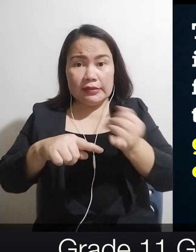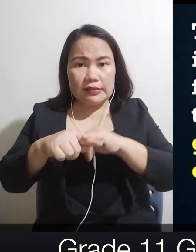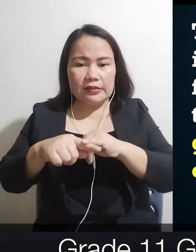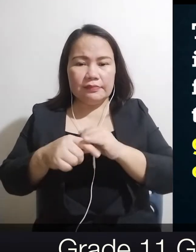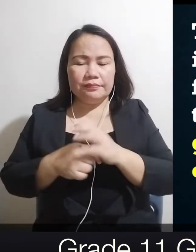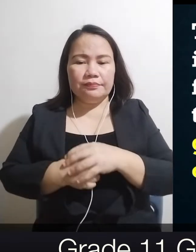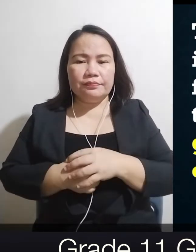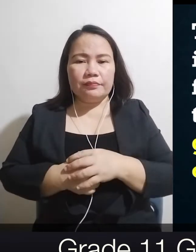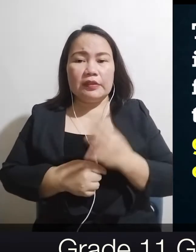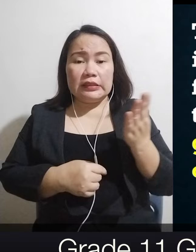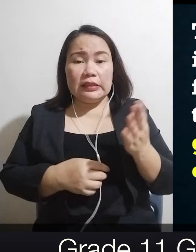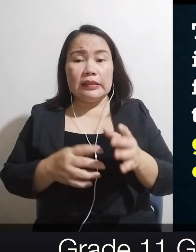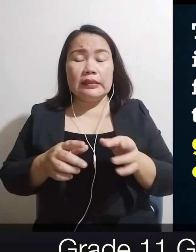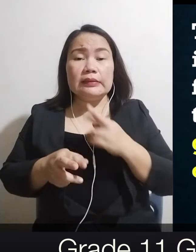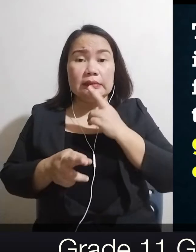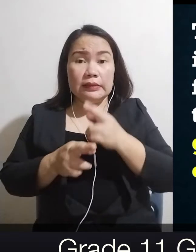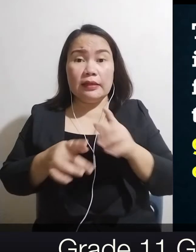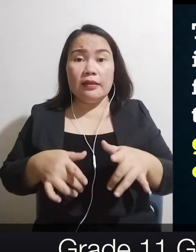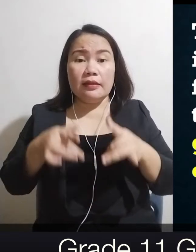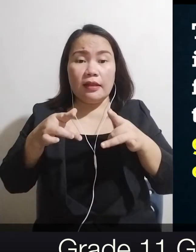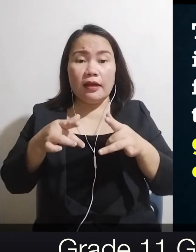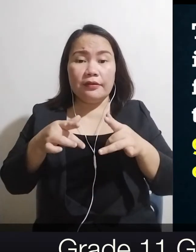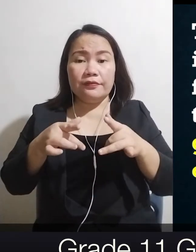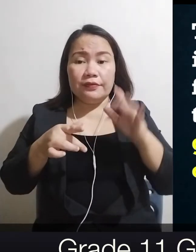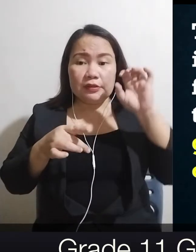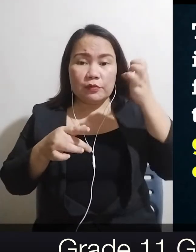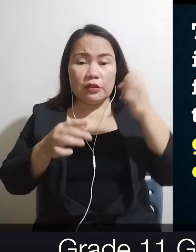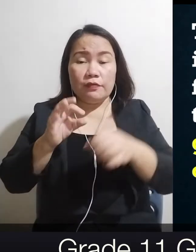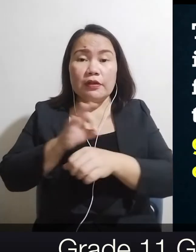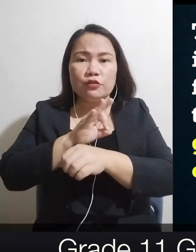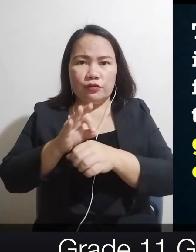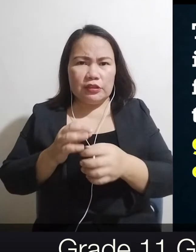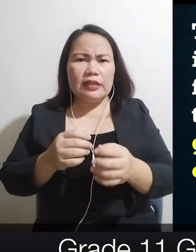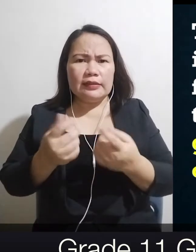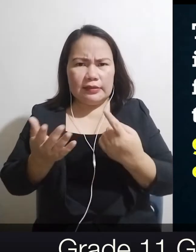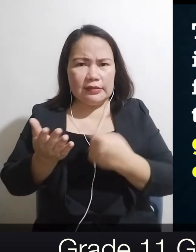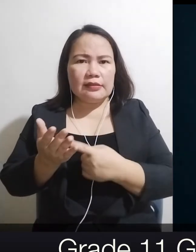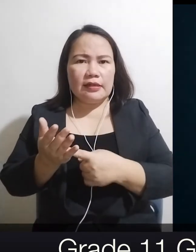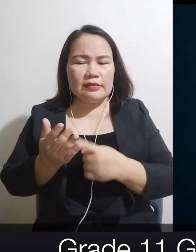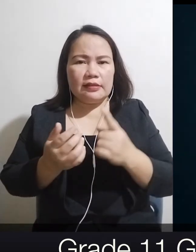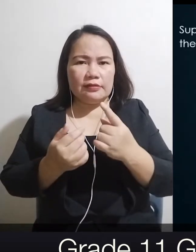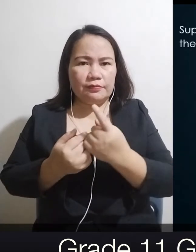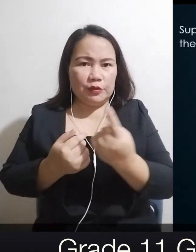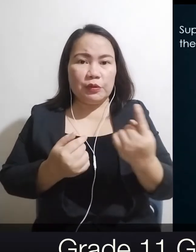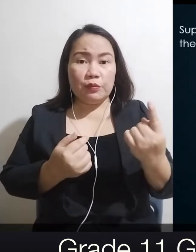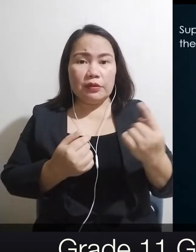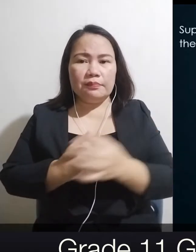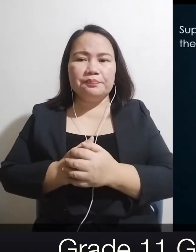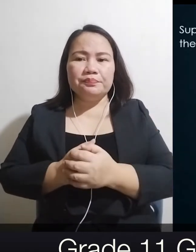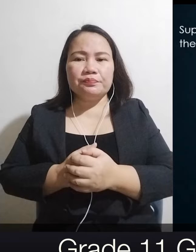ng exponential function. So, isa-isahin natin yan.